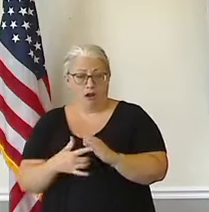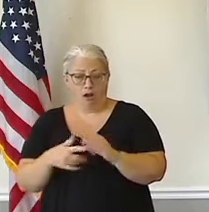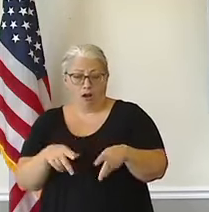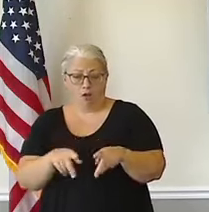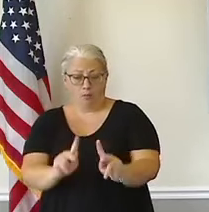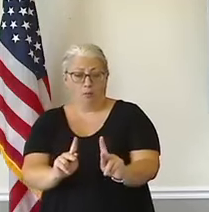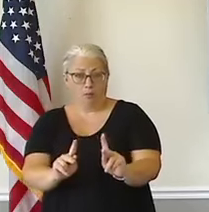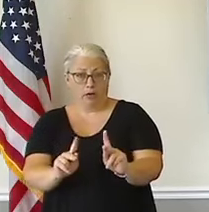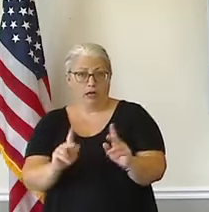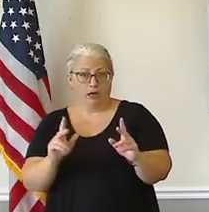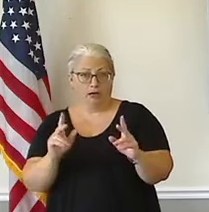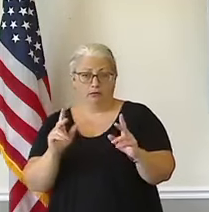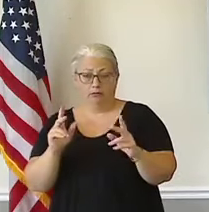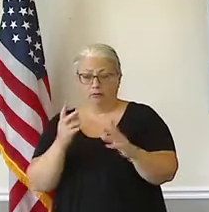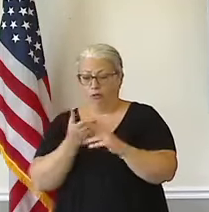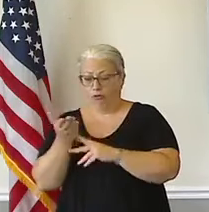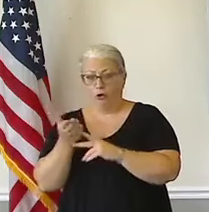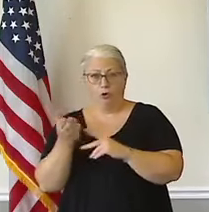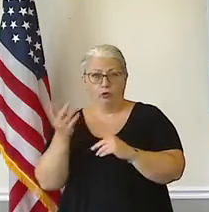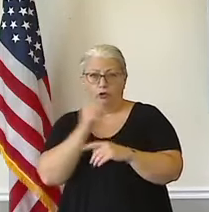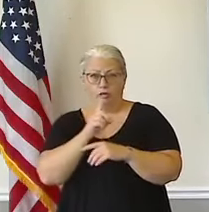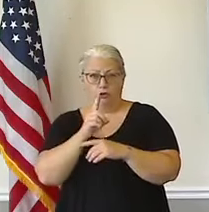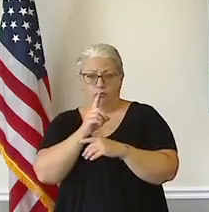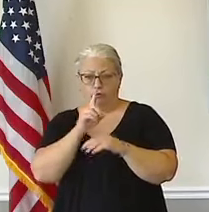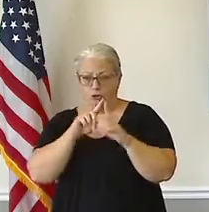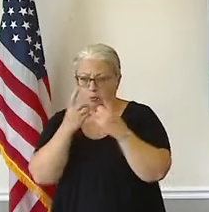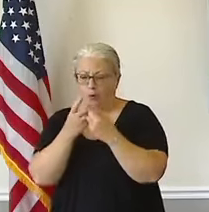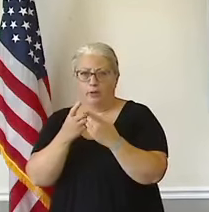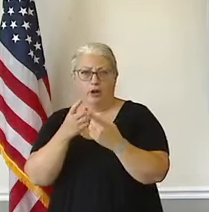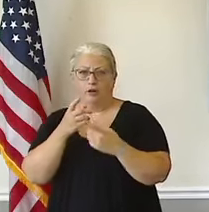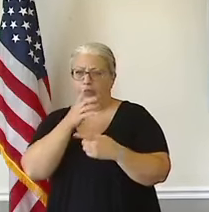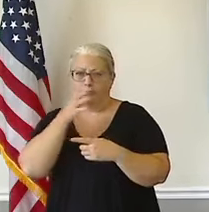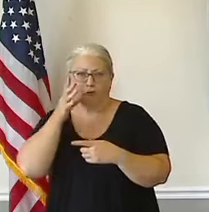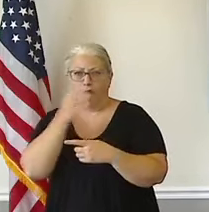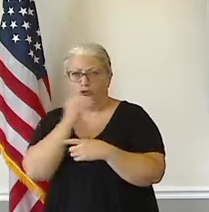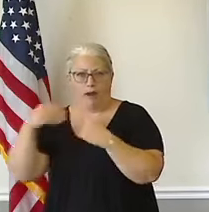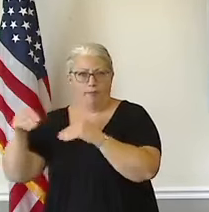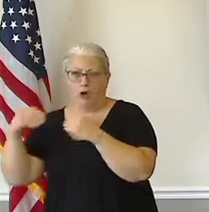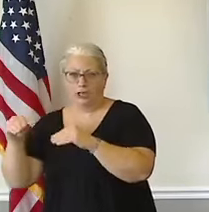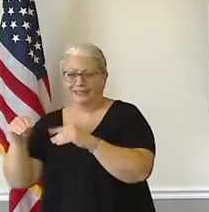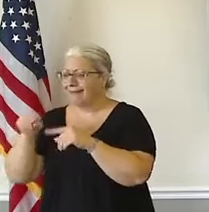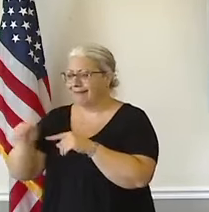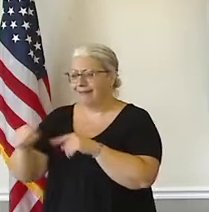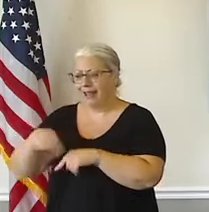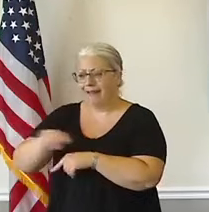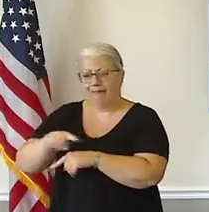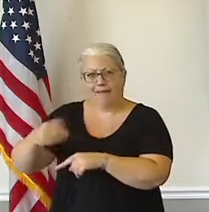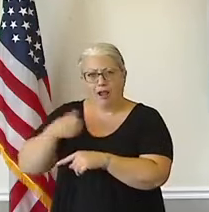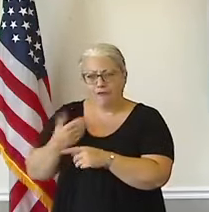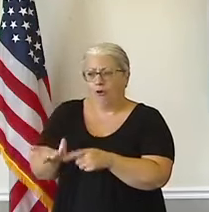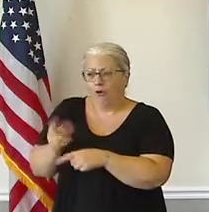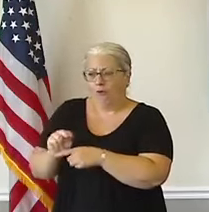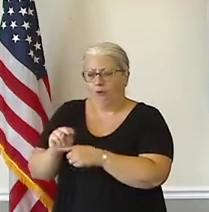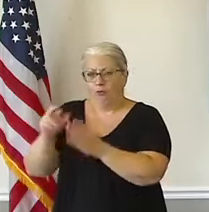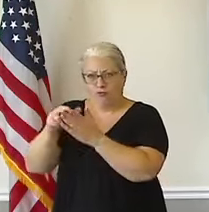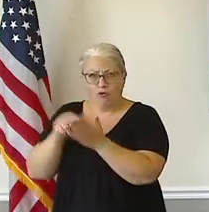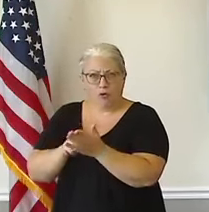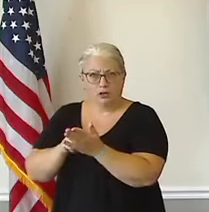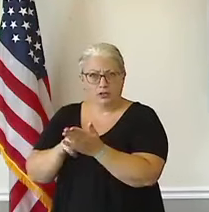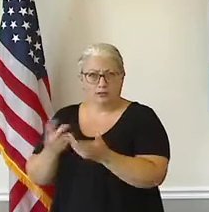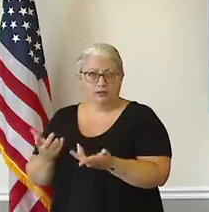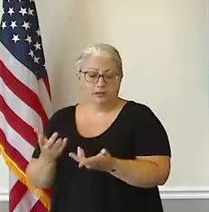Department of Agriculture and Markets. They have to impose those guidance, those rules, and we at the very least explain